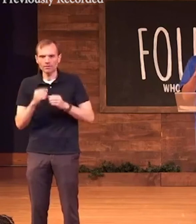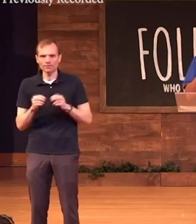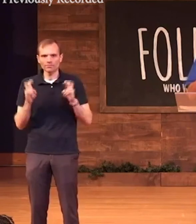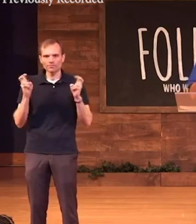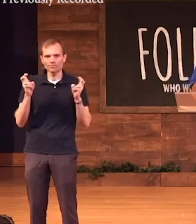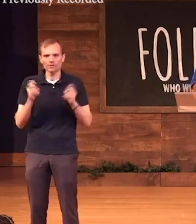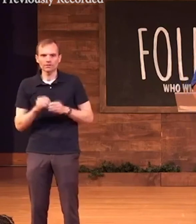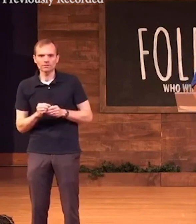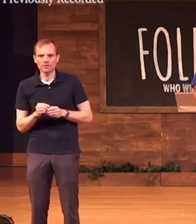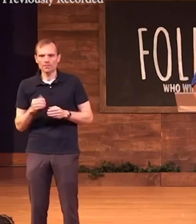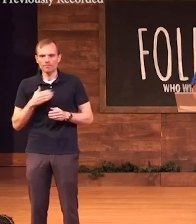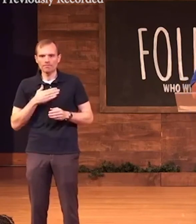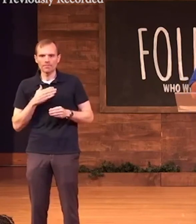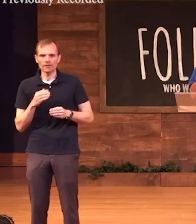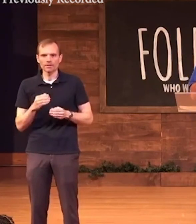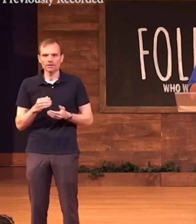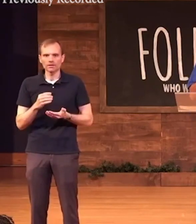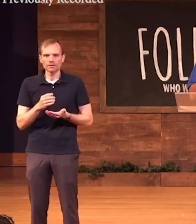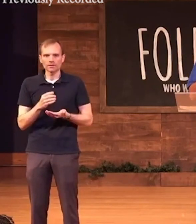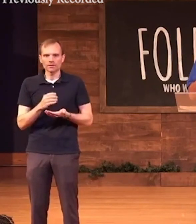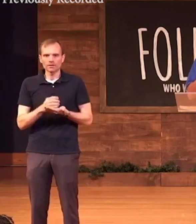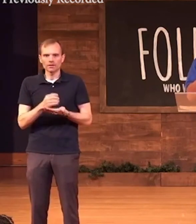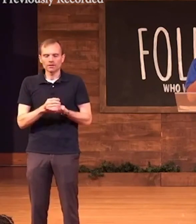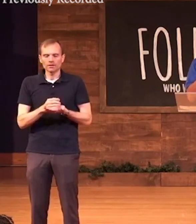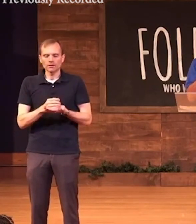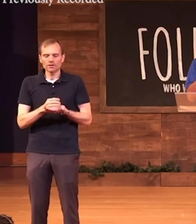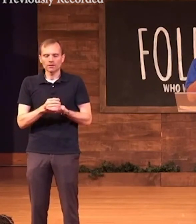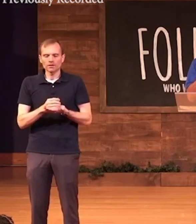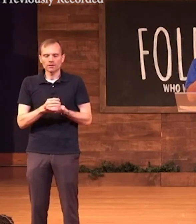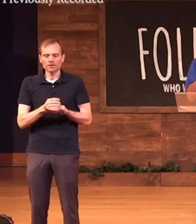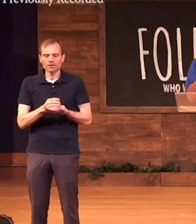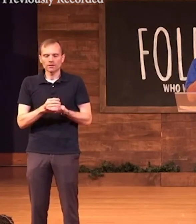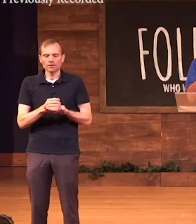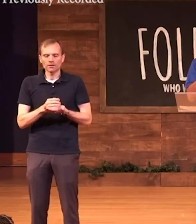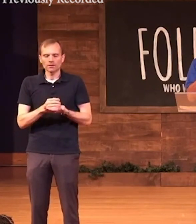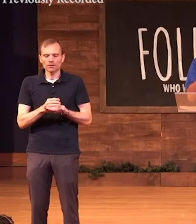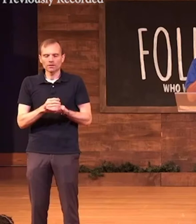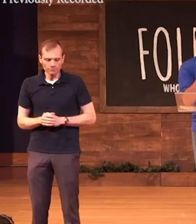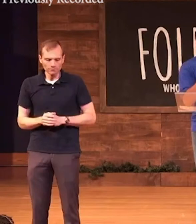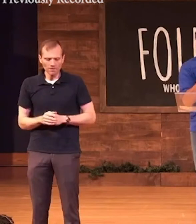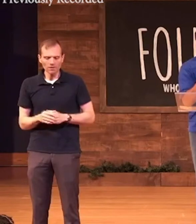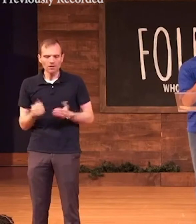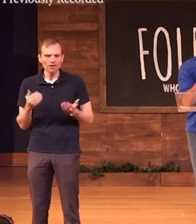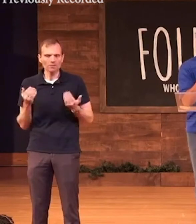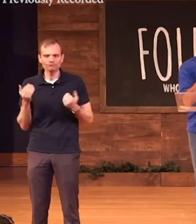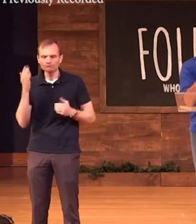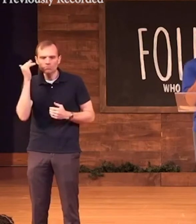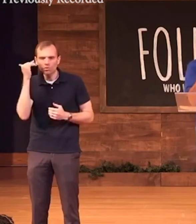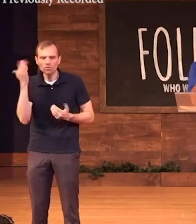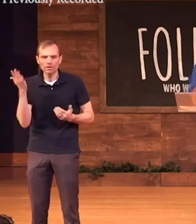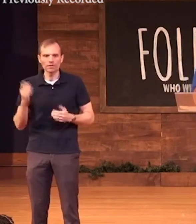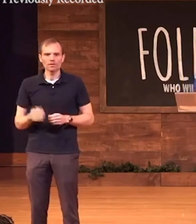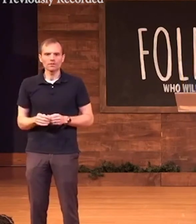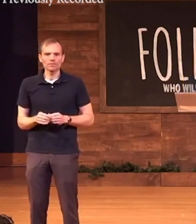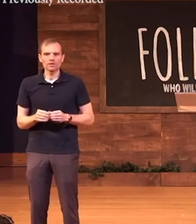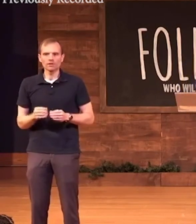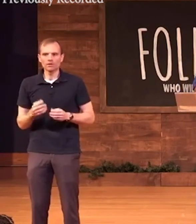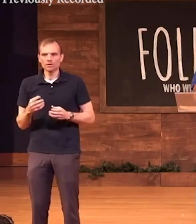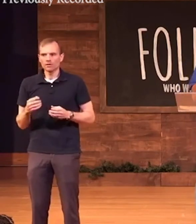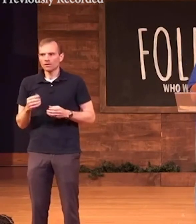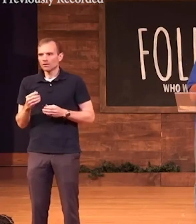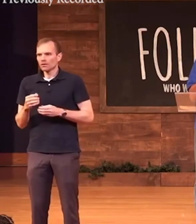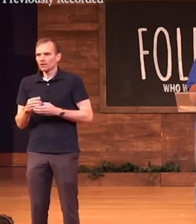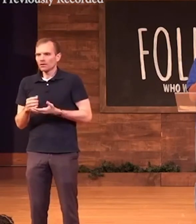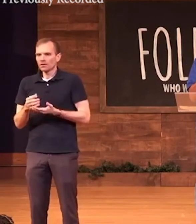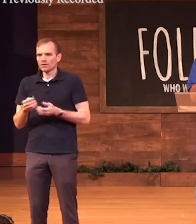I don't know why, but it just always comes to my mind, and with it comes the thought, well, in order for your cup to runneth over,